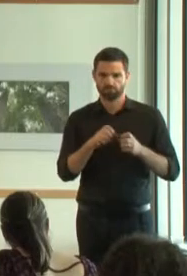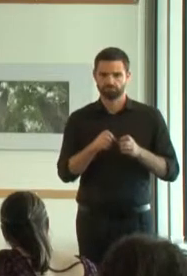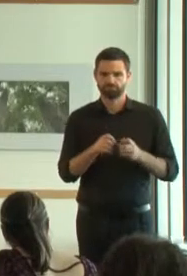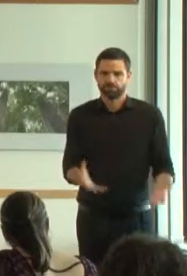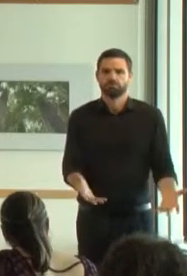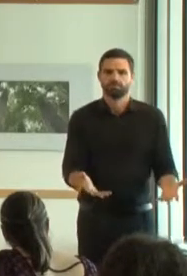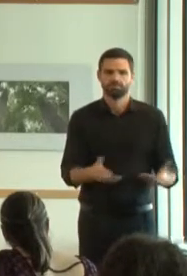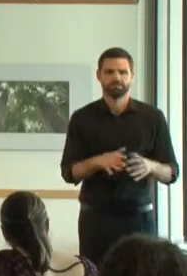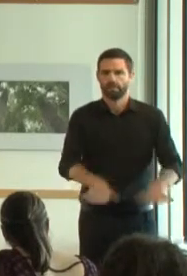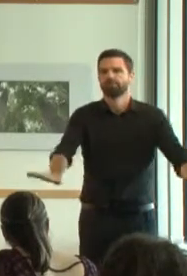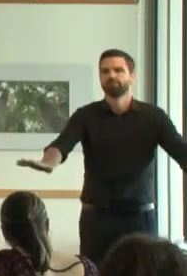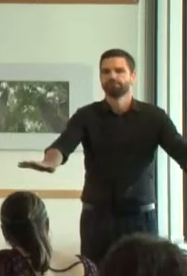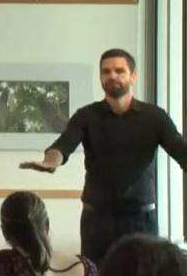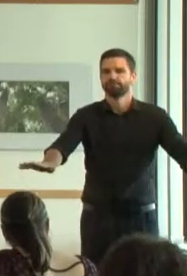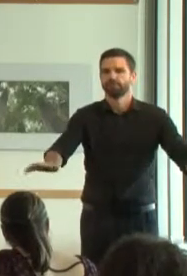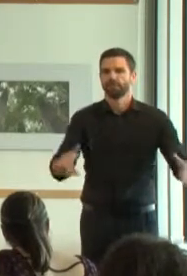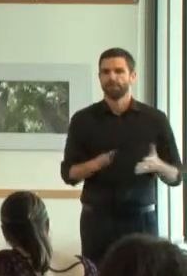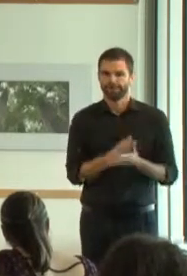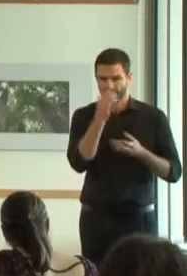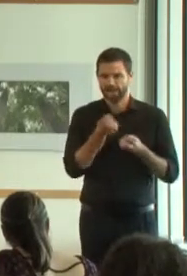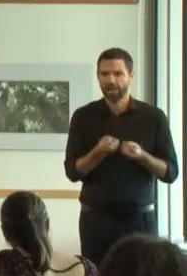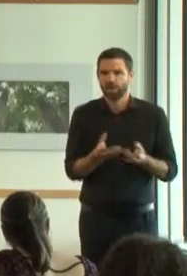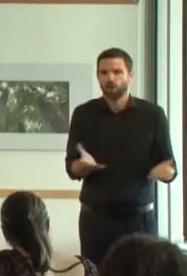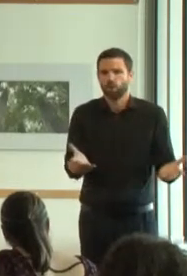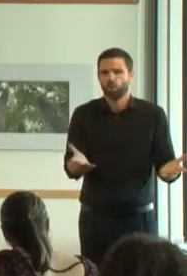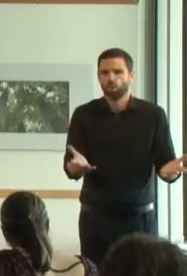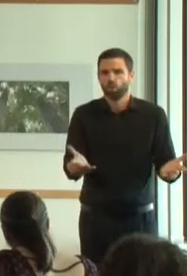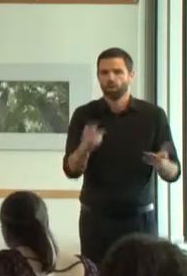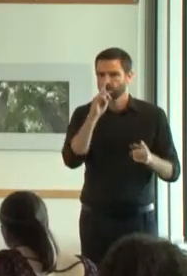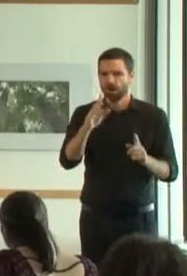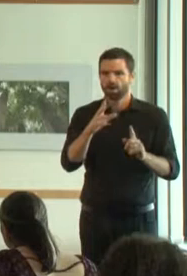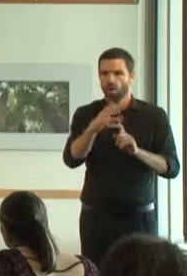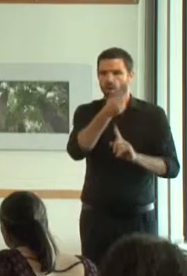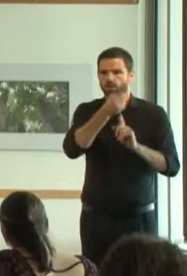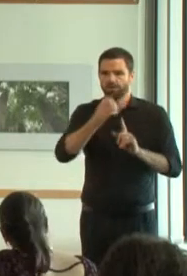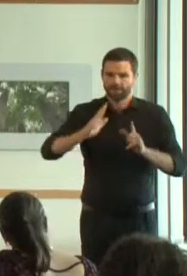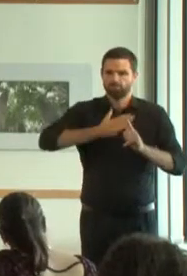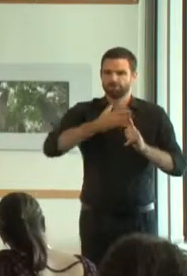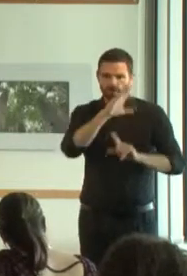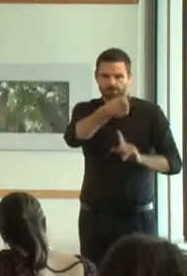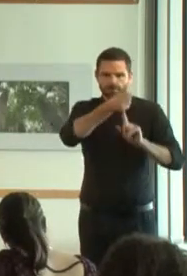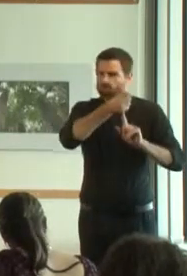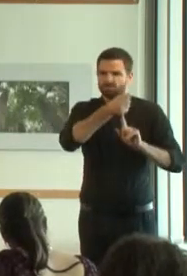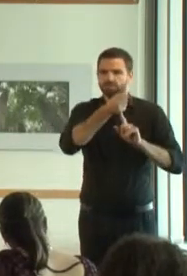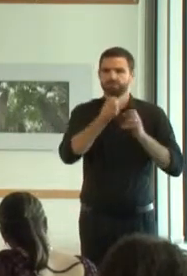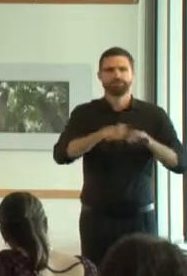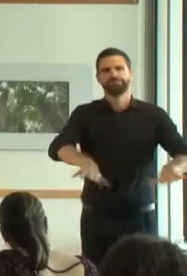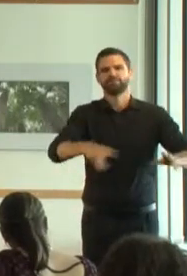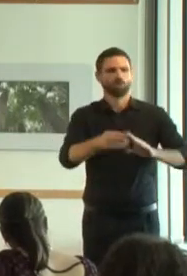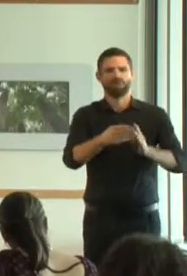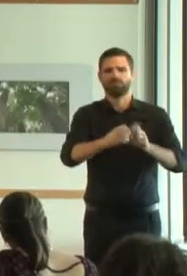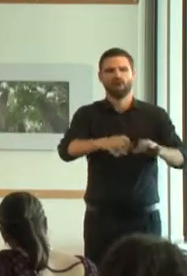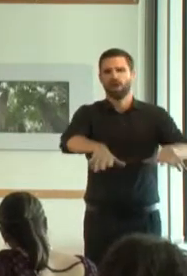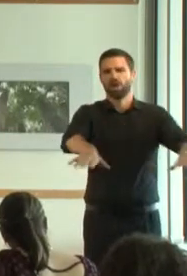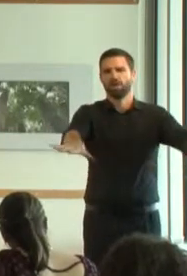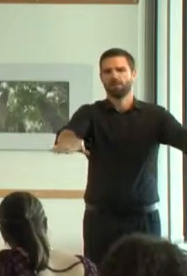site. So realistically, you can just let it go. And all these systems that we try to build for digital access, we kind of want to